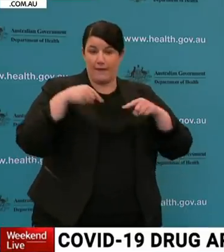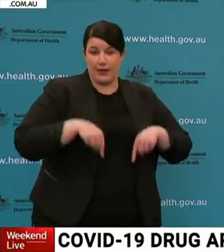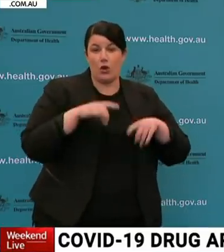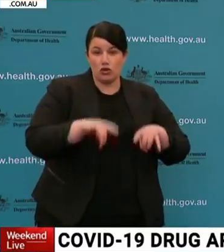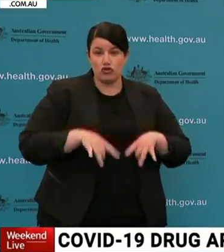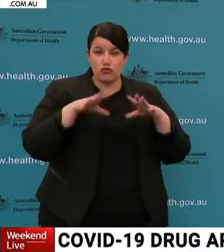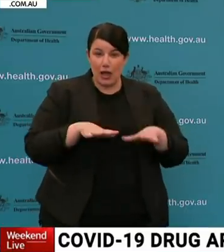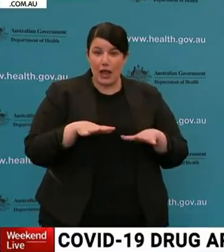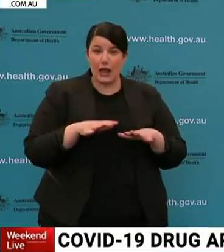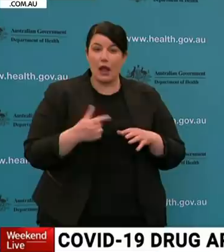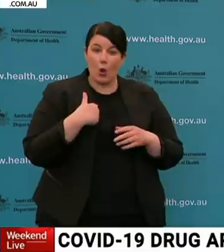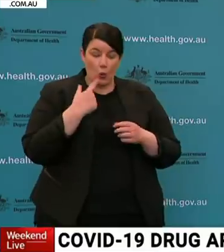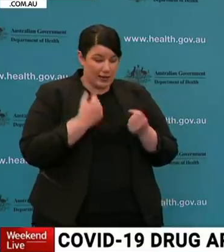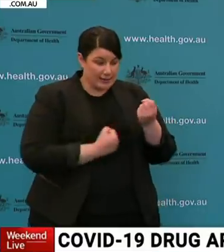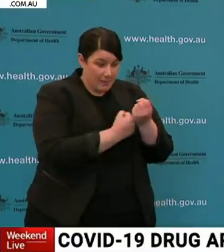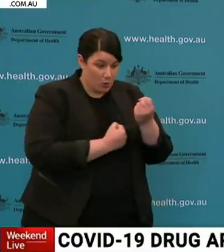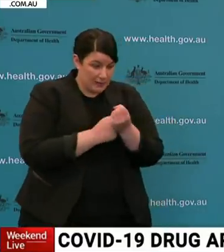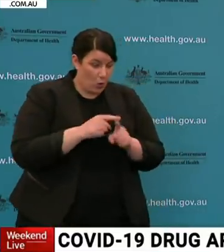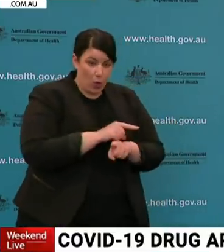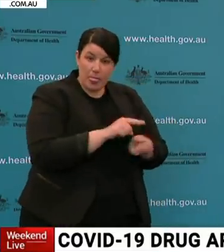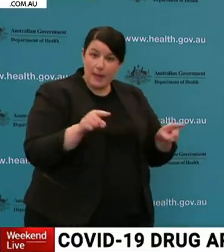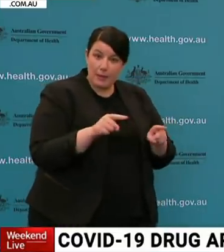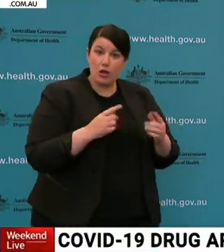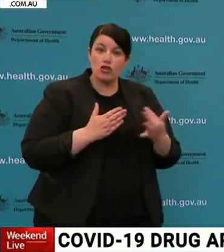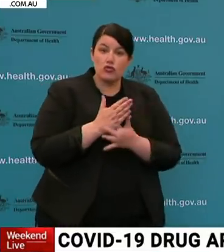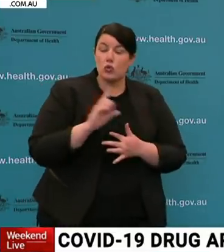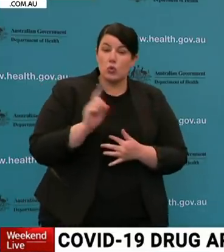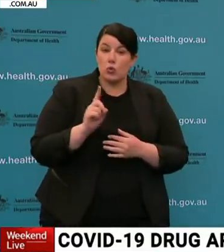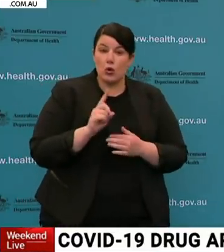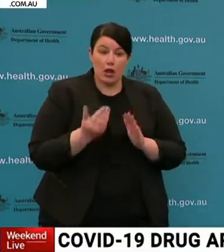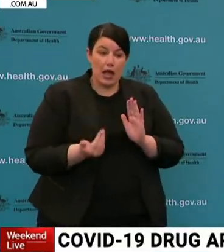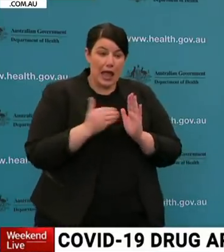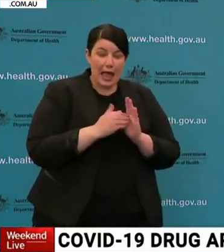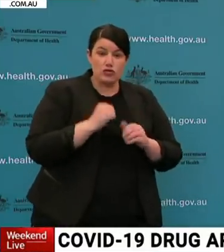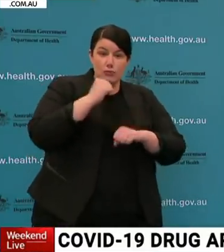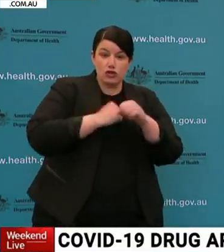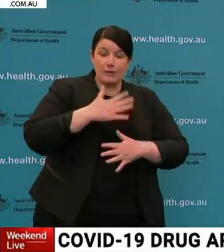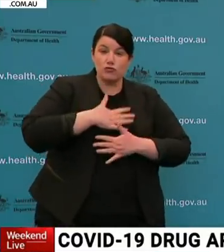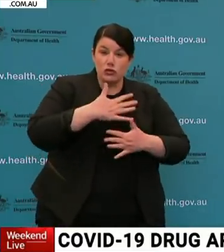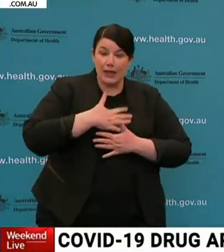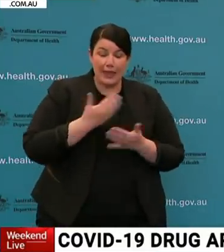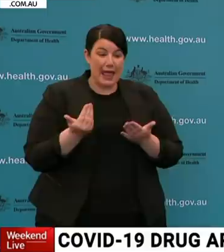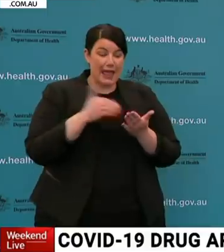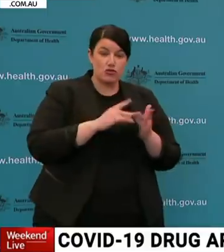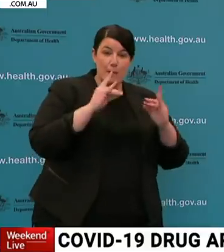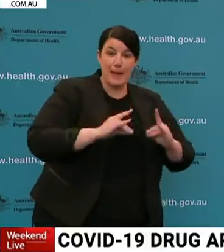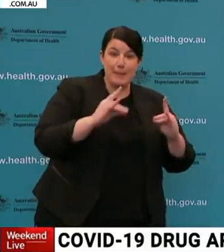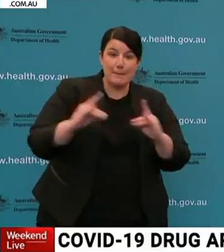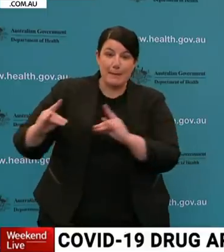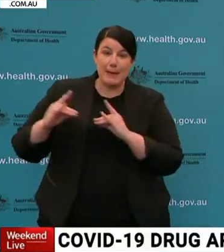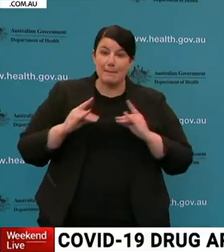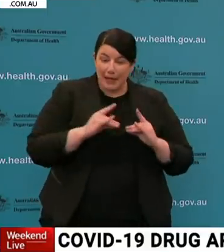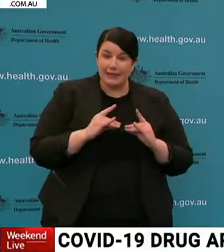have worked to bolster their capacity through the provision of extra ventilators, through extra beds and through upskilling